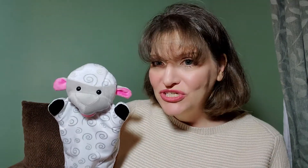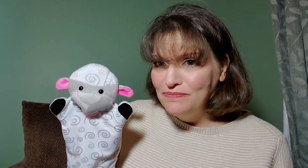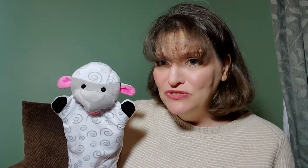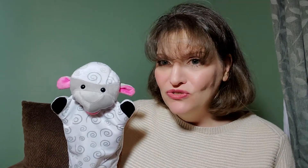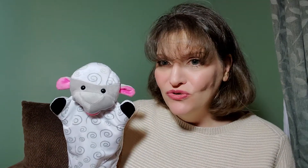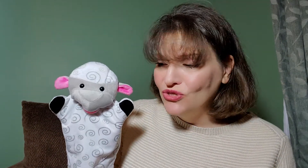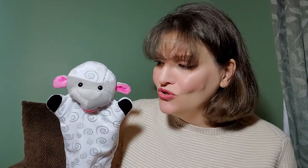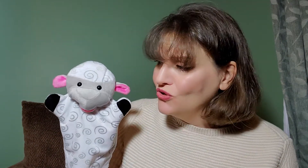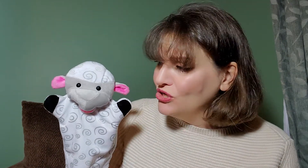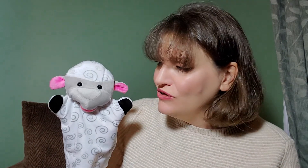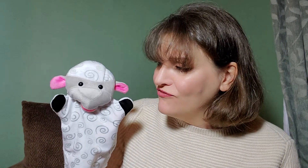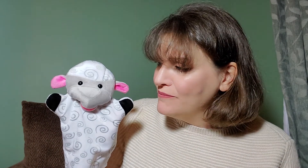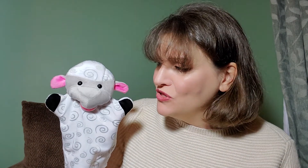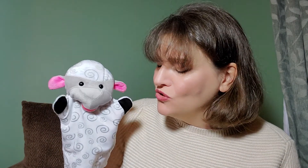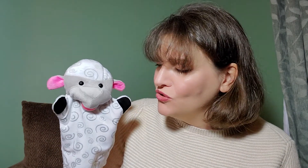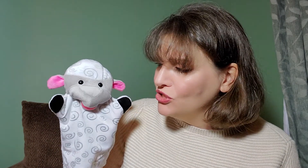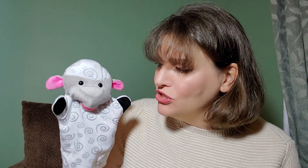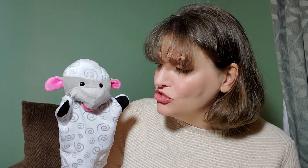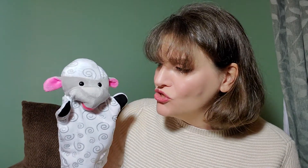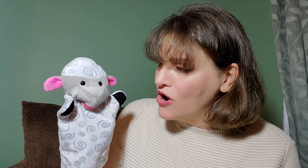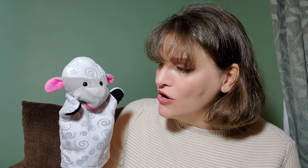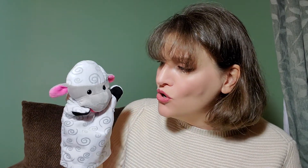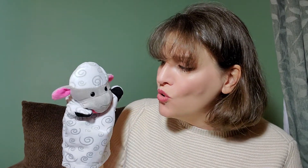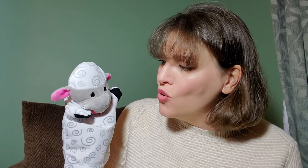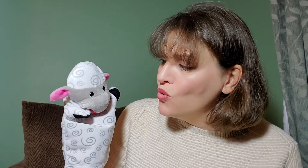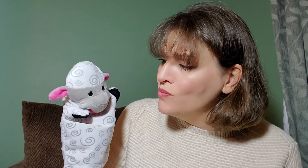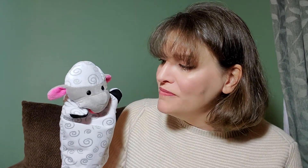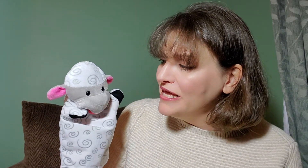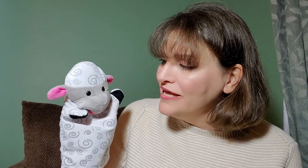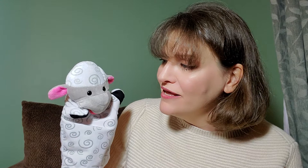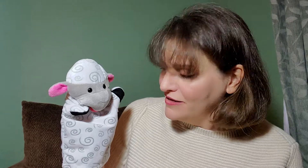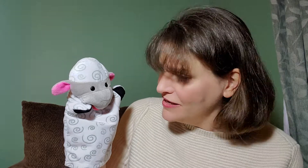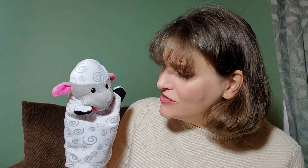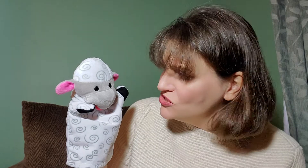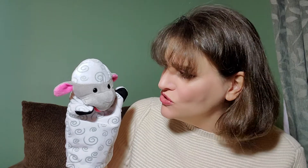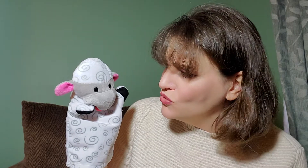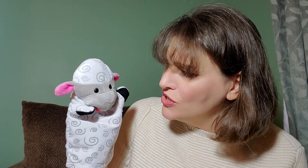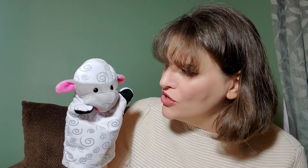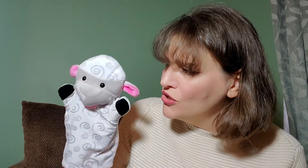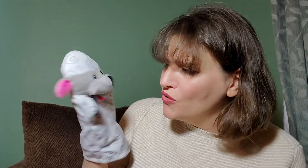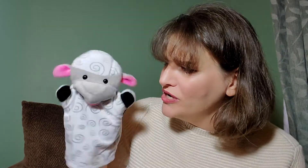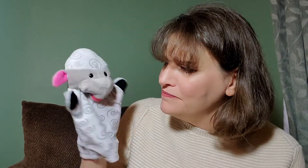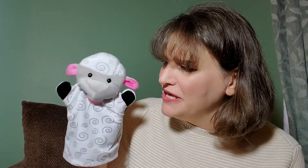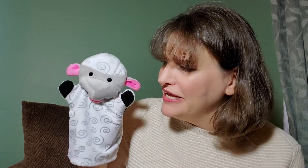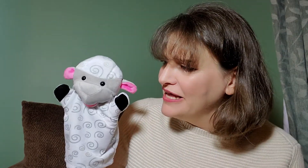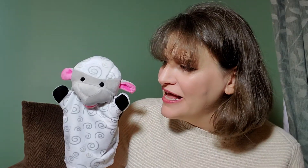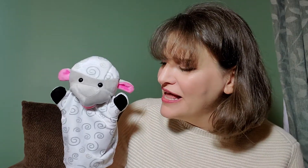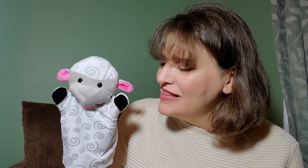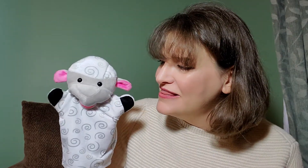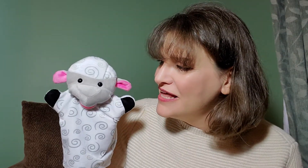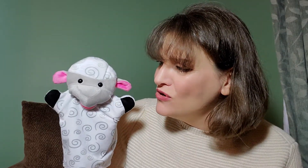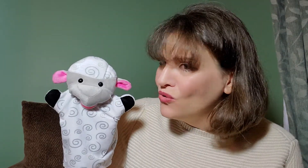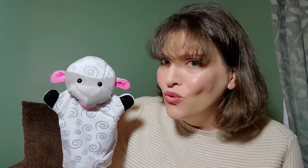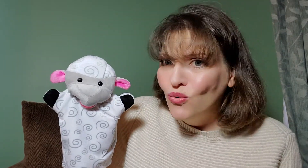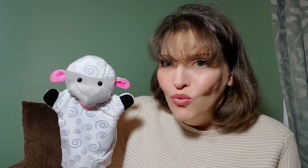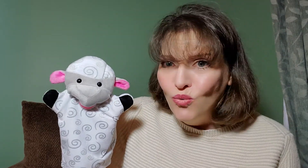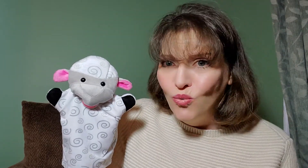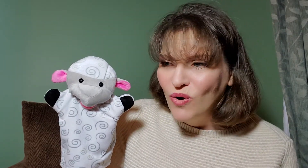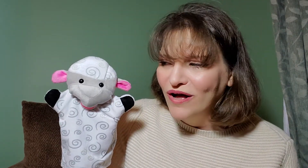Sheep took the cookie from the cookie jar. Oh, me? Yes, you. Couldn't be. Then who?